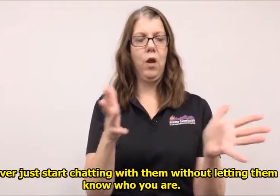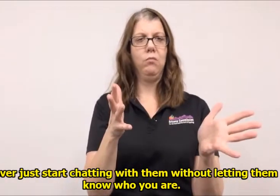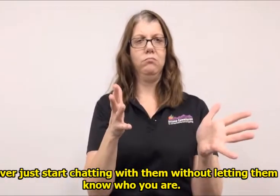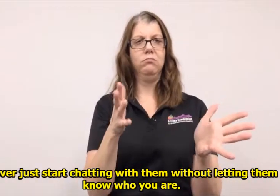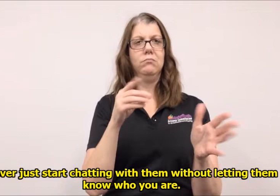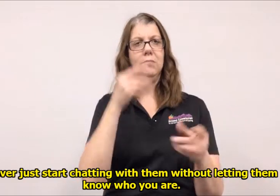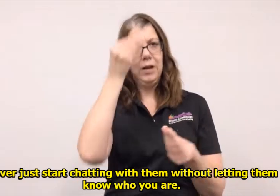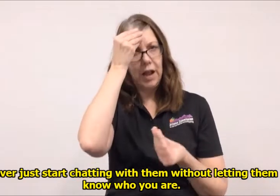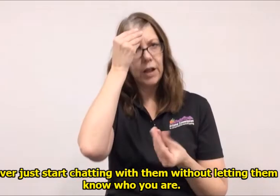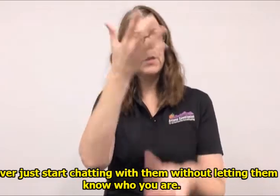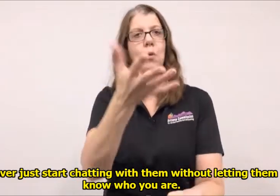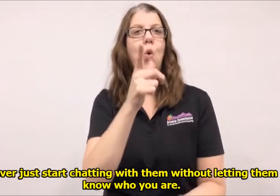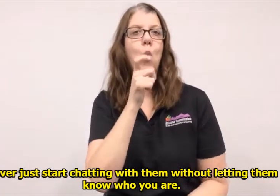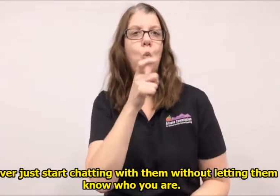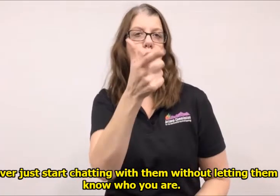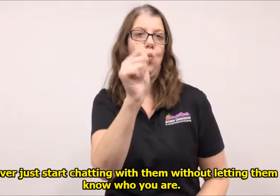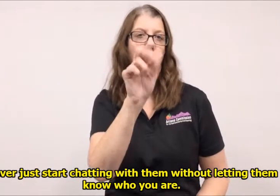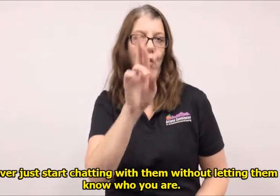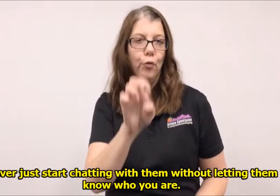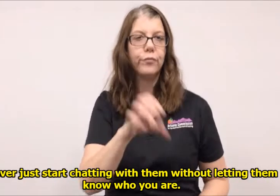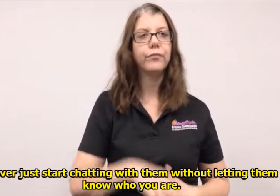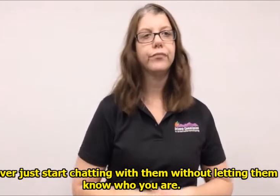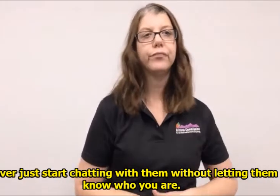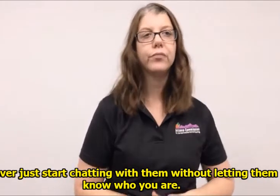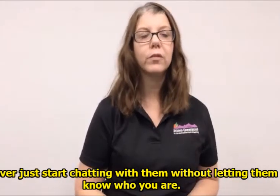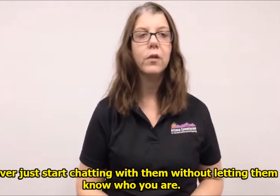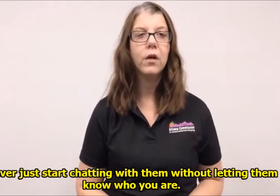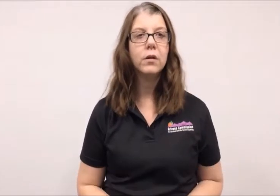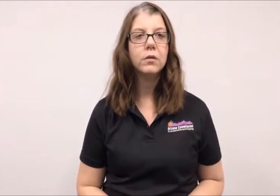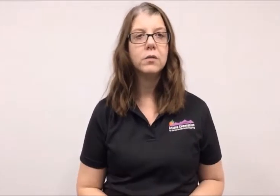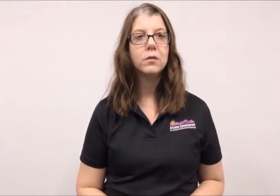chatting with them without letting them know who you are.